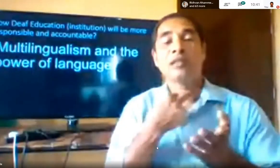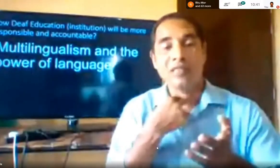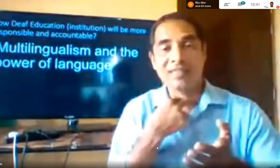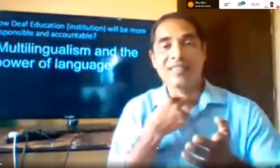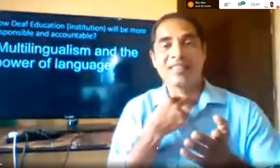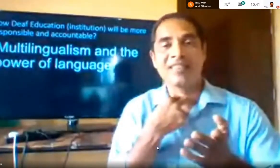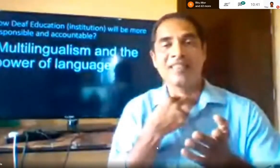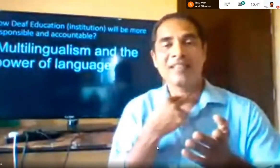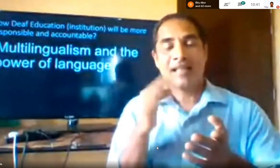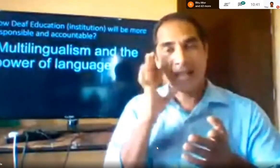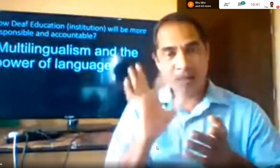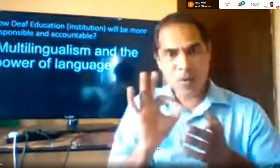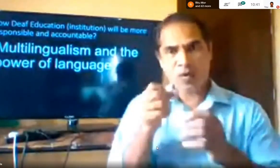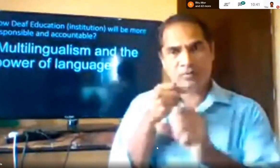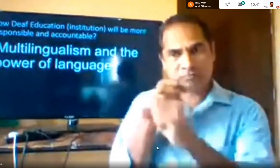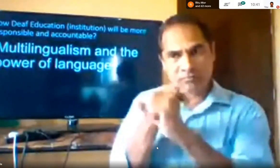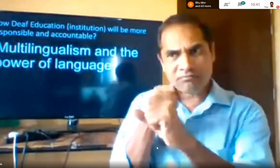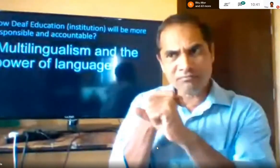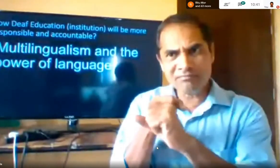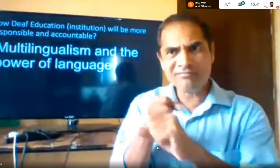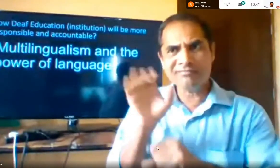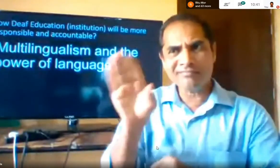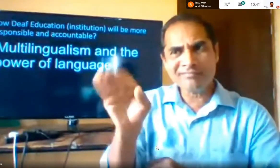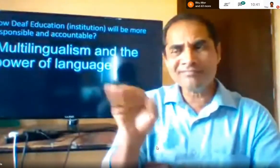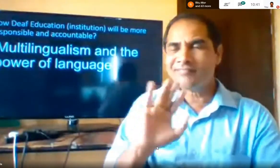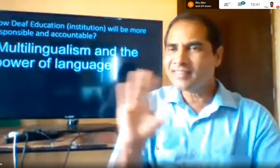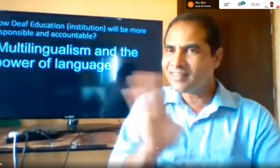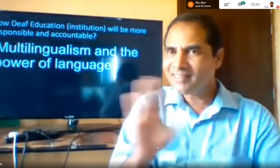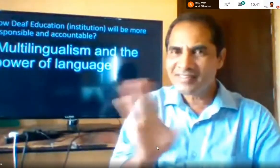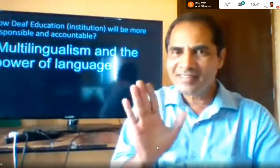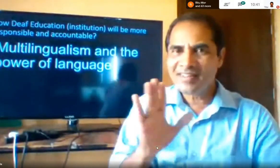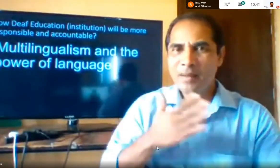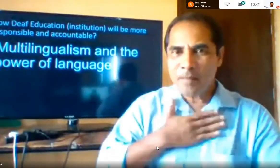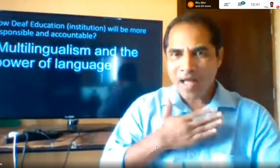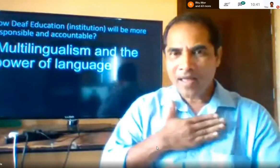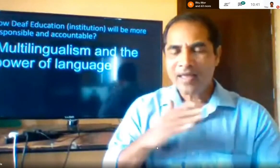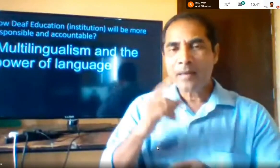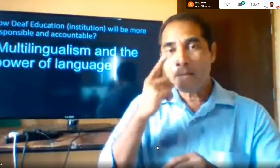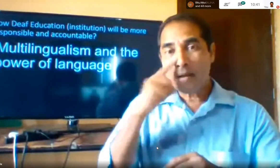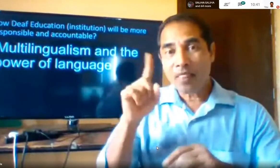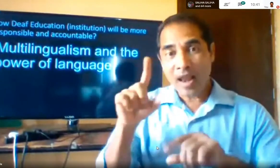example, in Kerala, Malayalam, we have to learn Malayalam. It is important, yes.